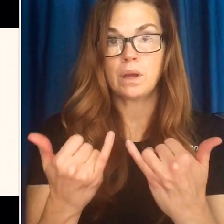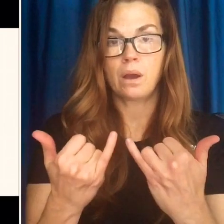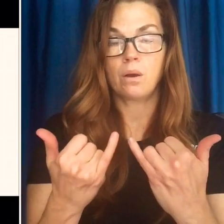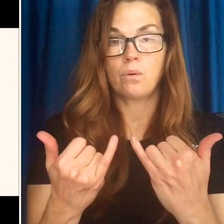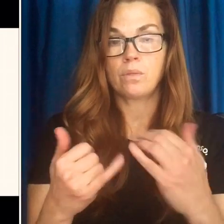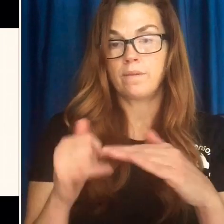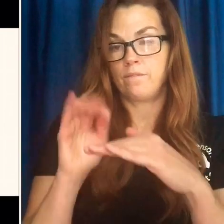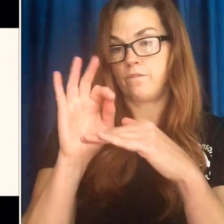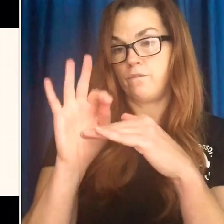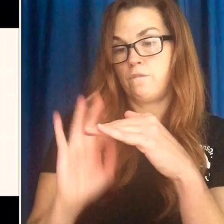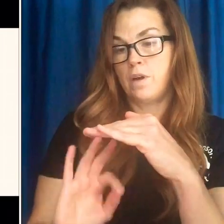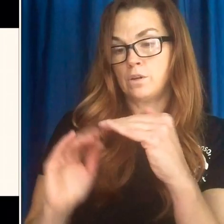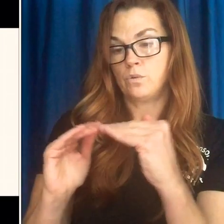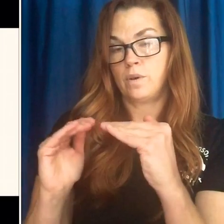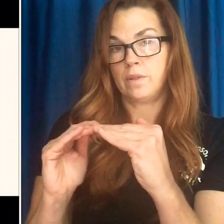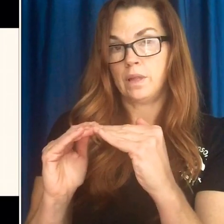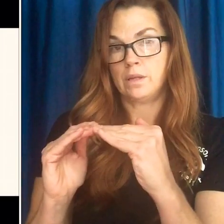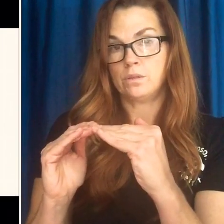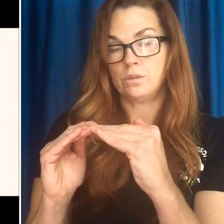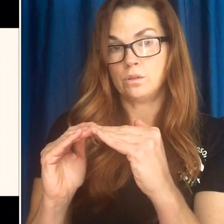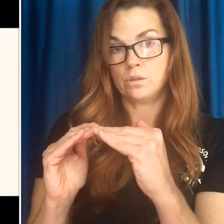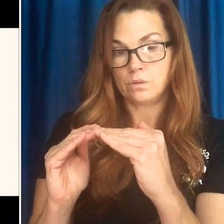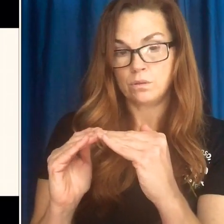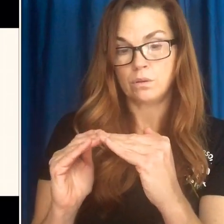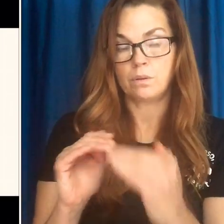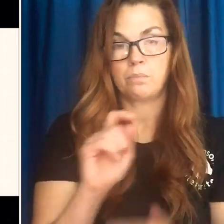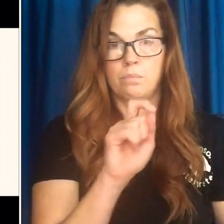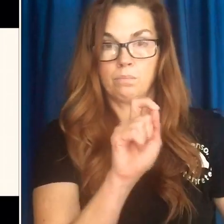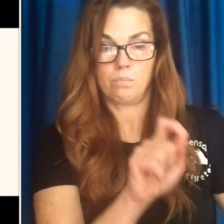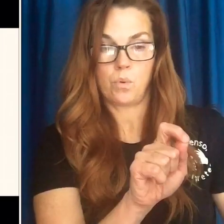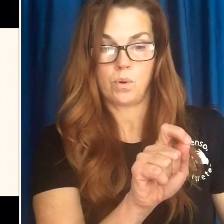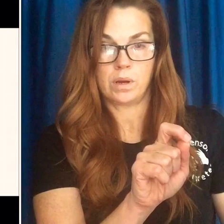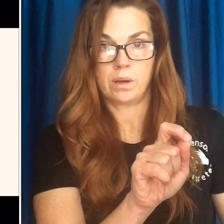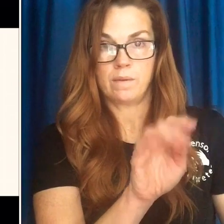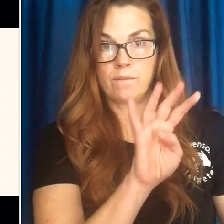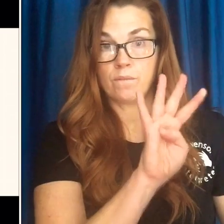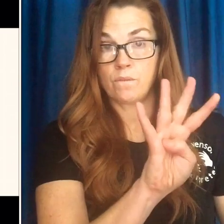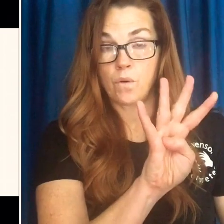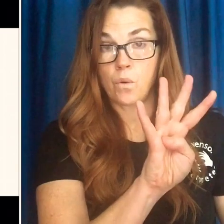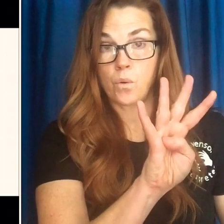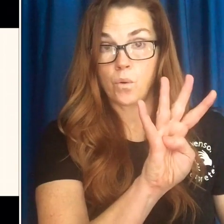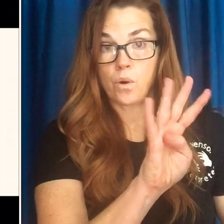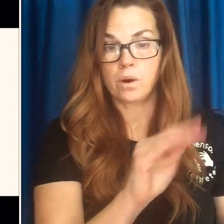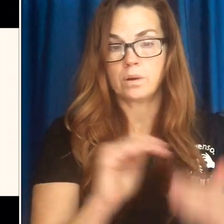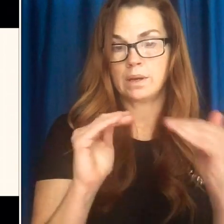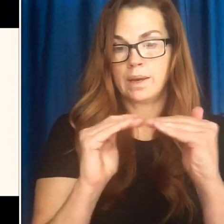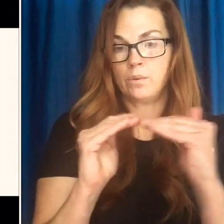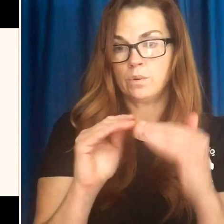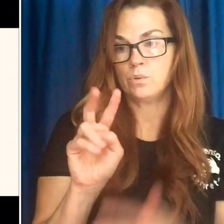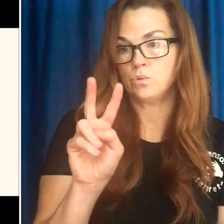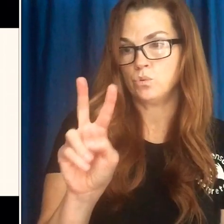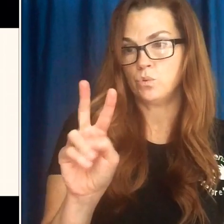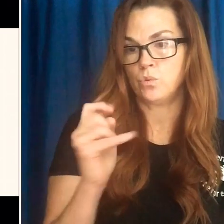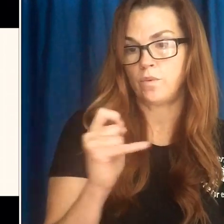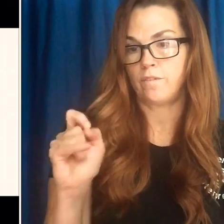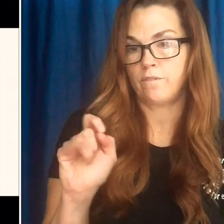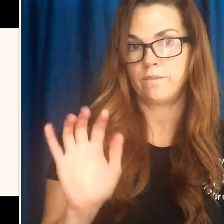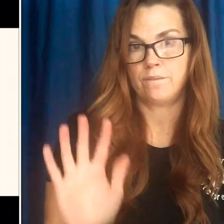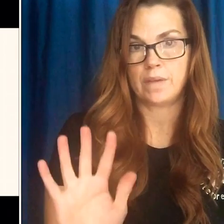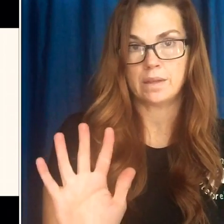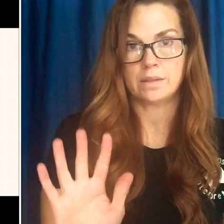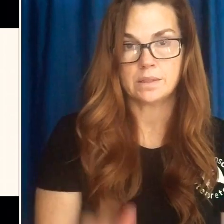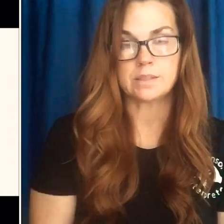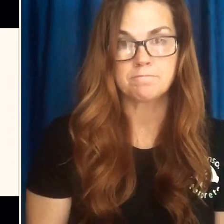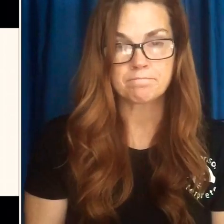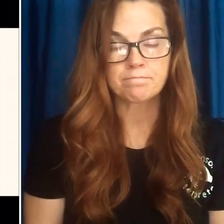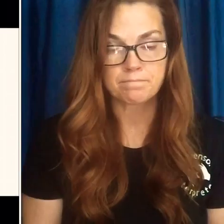the decimal 0.4 or 4 tenths is 2/5. Now for